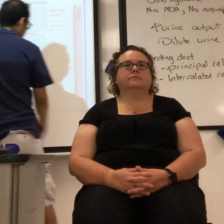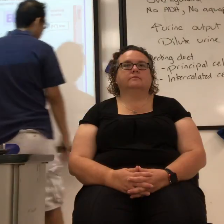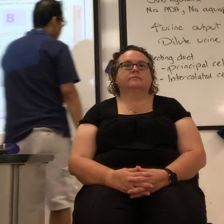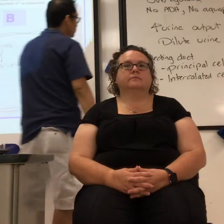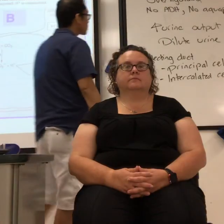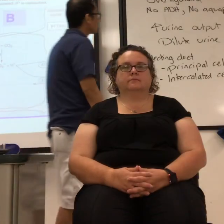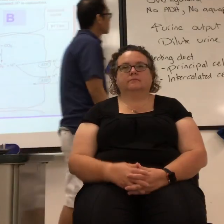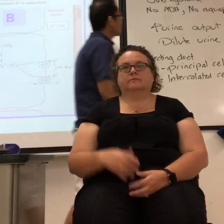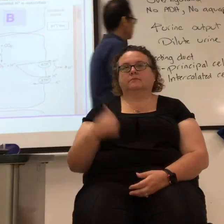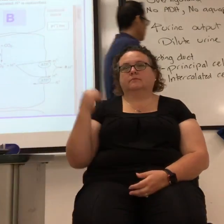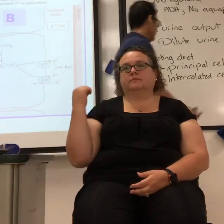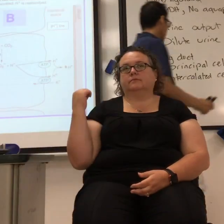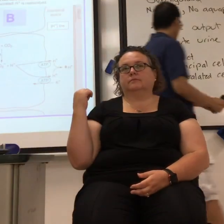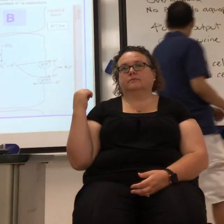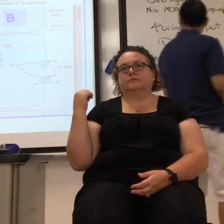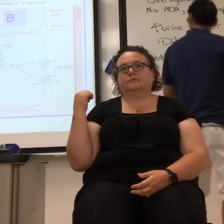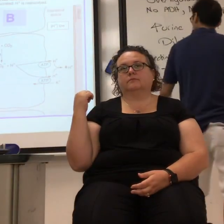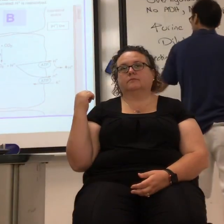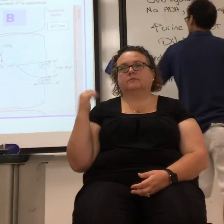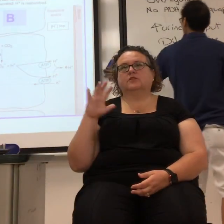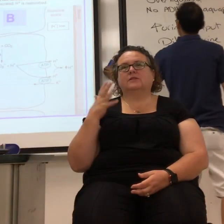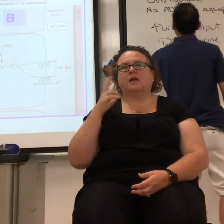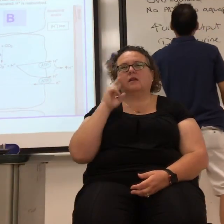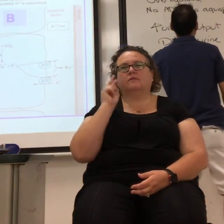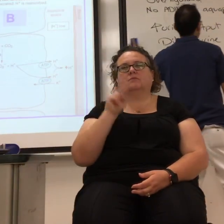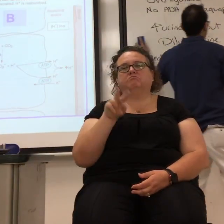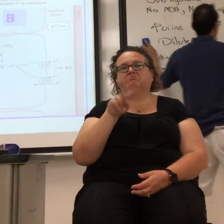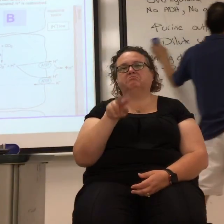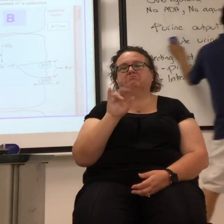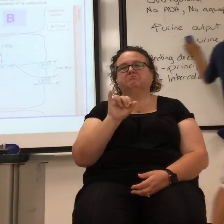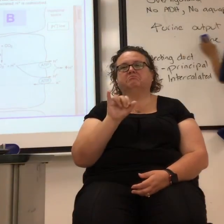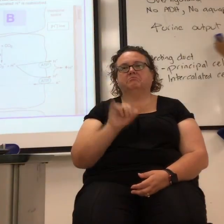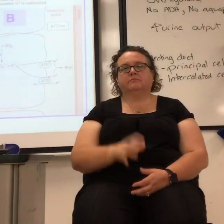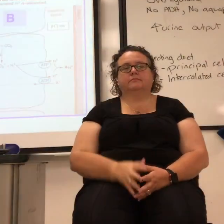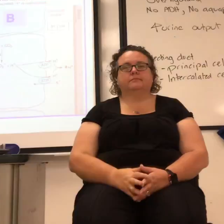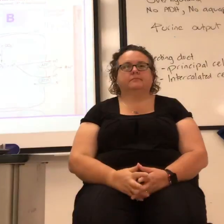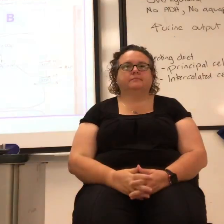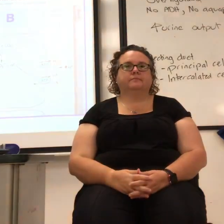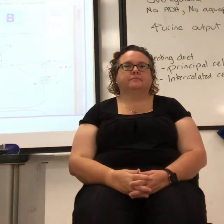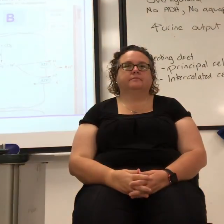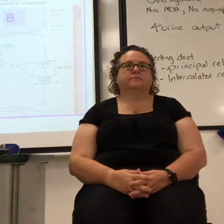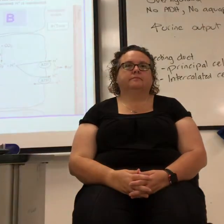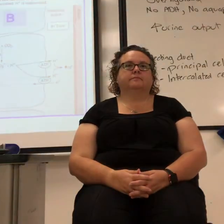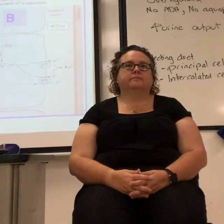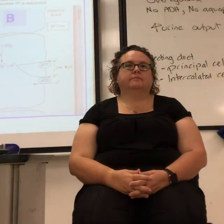So here they are. Let's just kind of look at them.